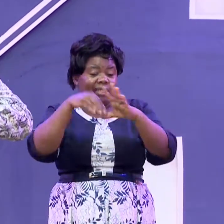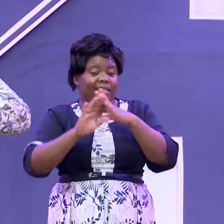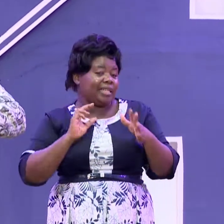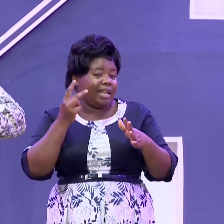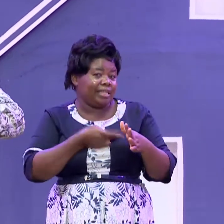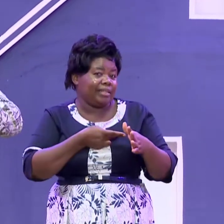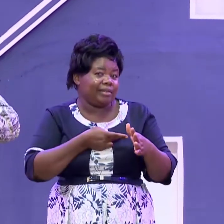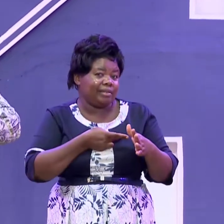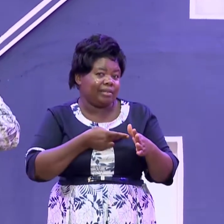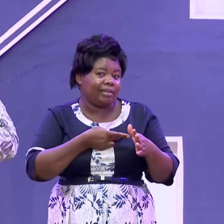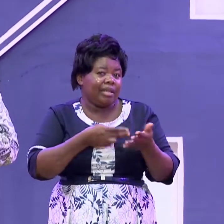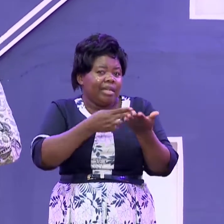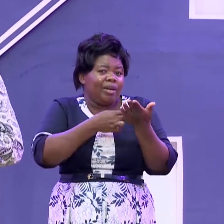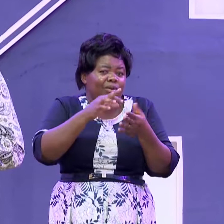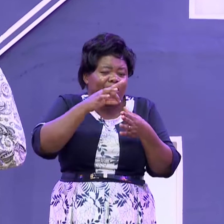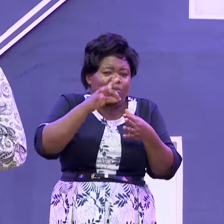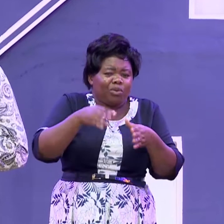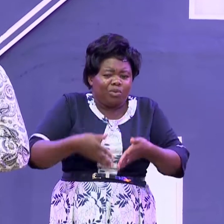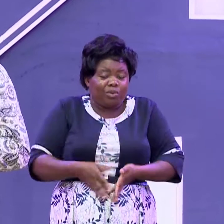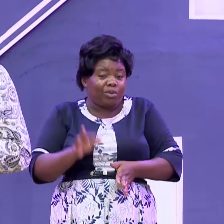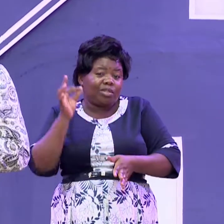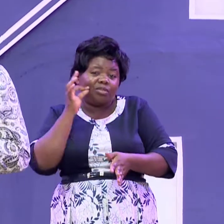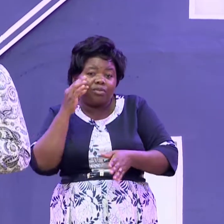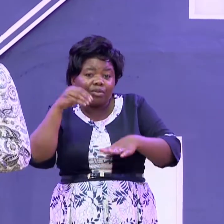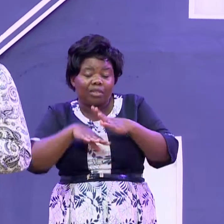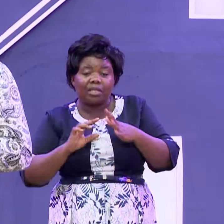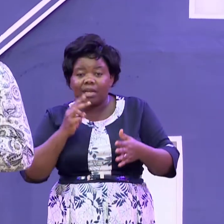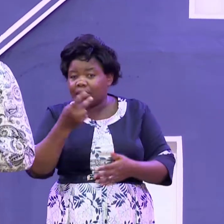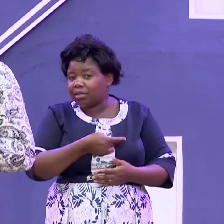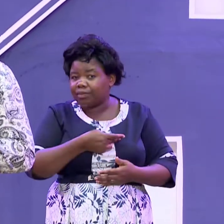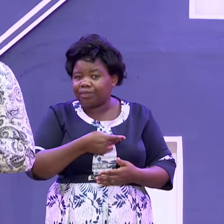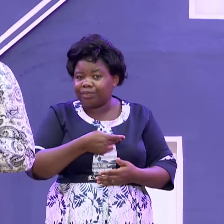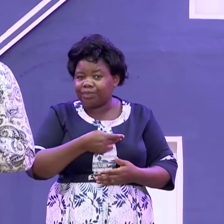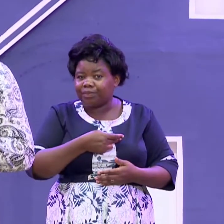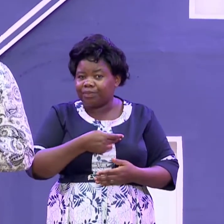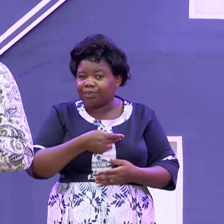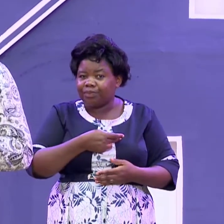It's the fruit that it produces in us. We shall be